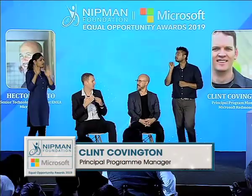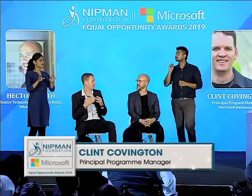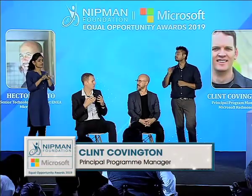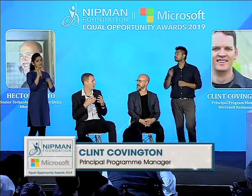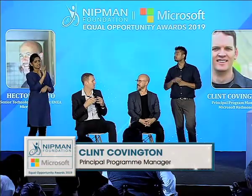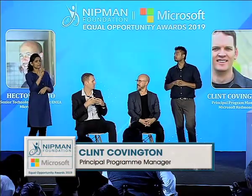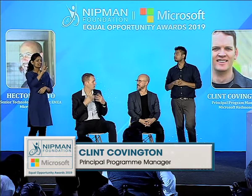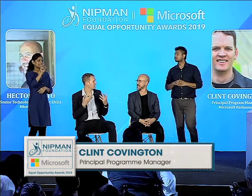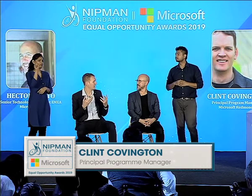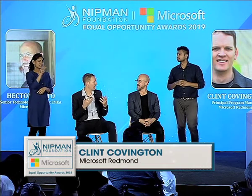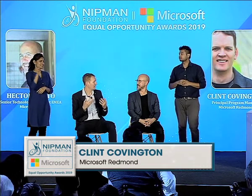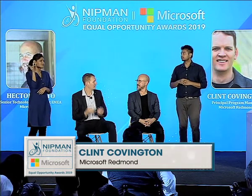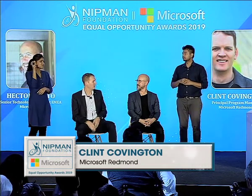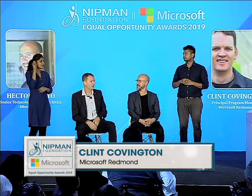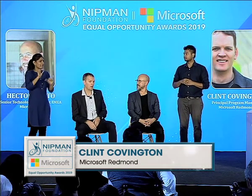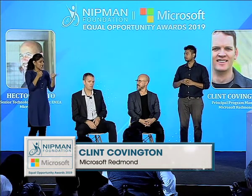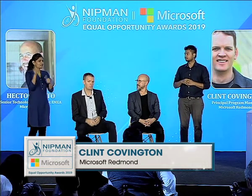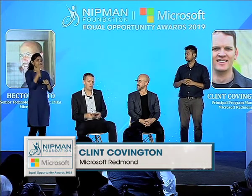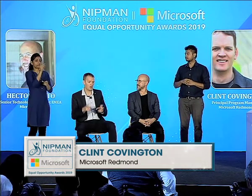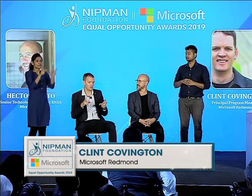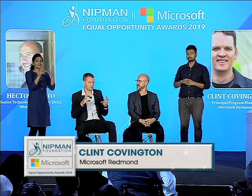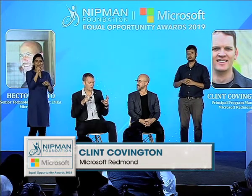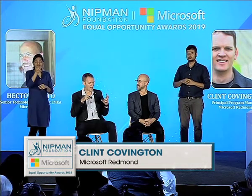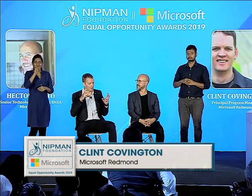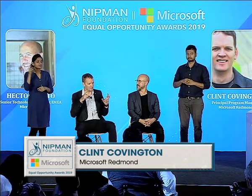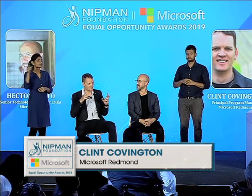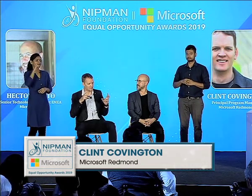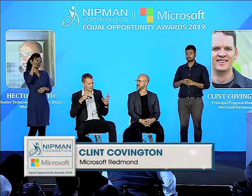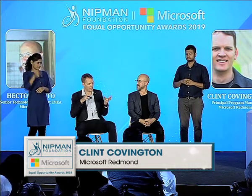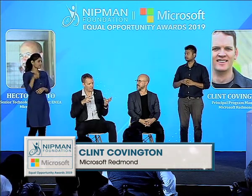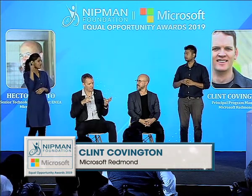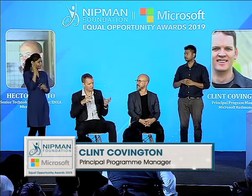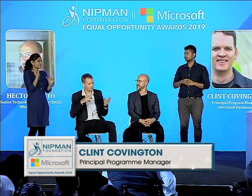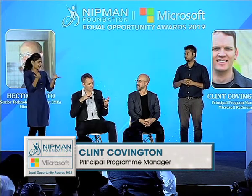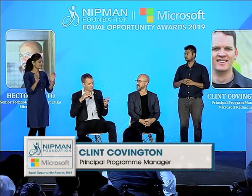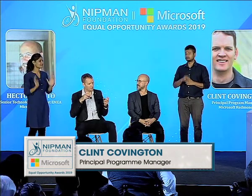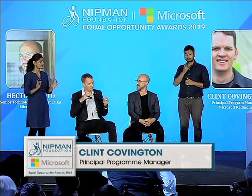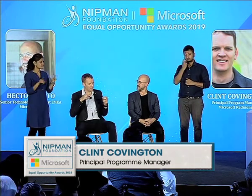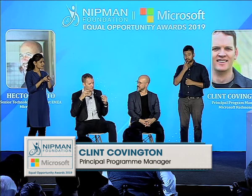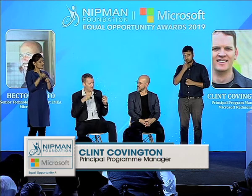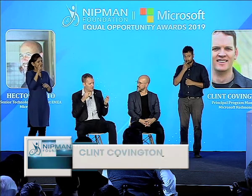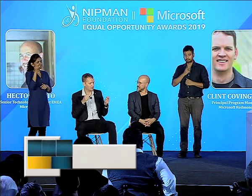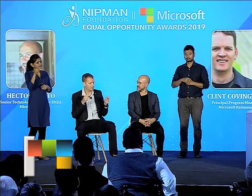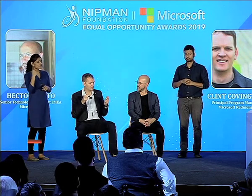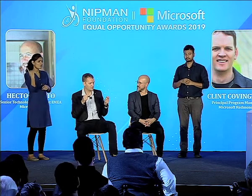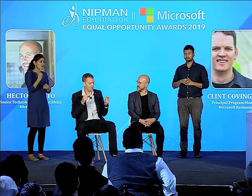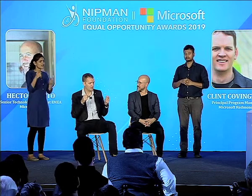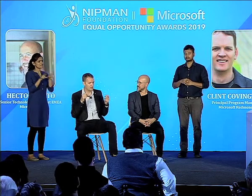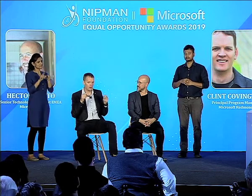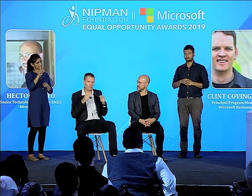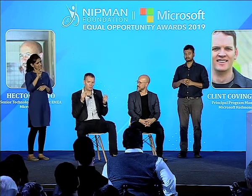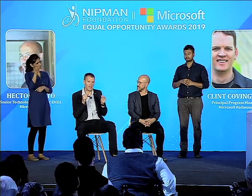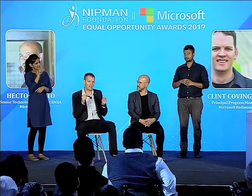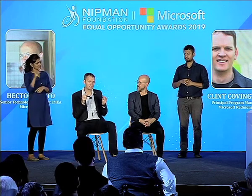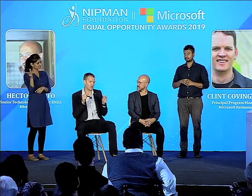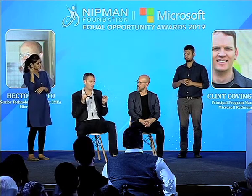30% of what people would say. So what happened is for Katie is because she's only taking in 30%,